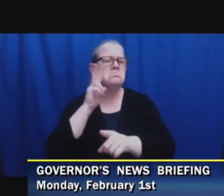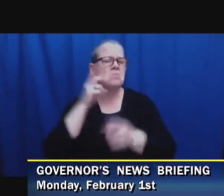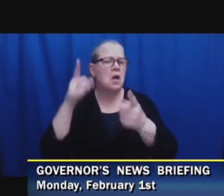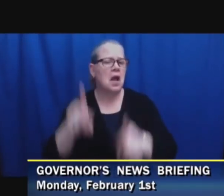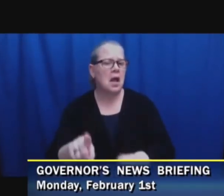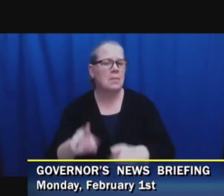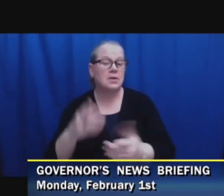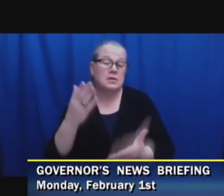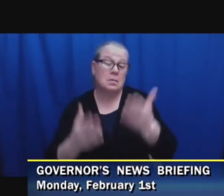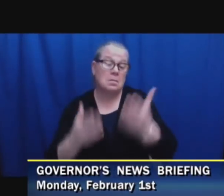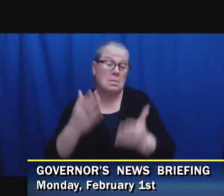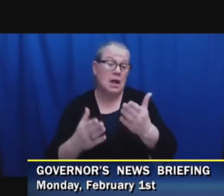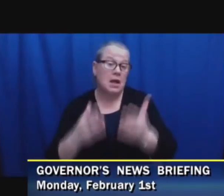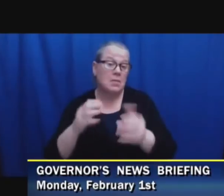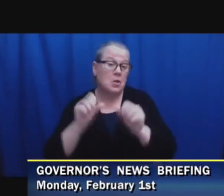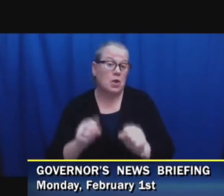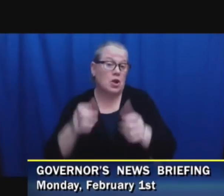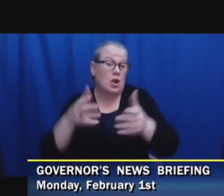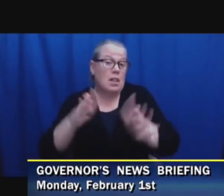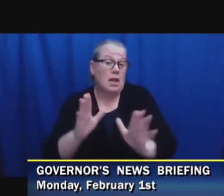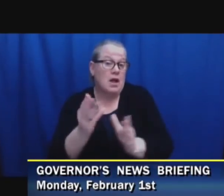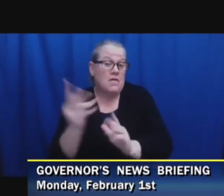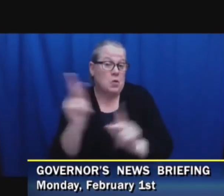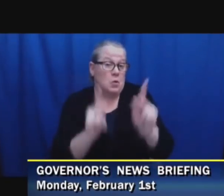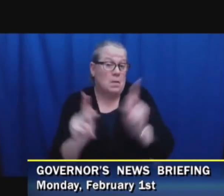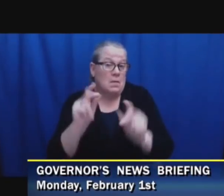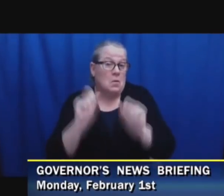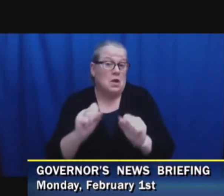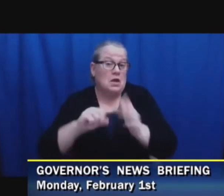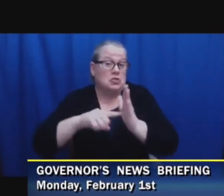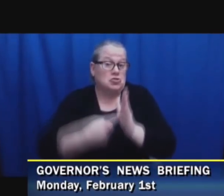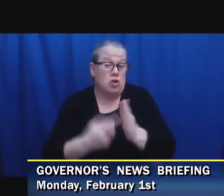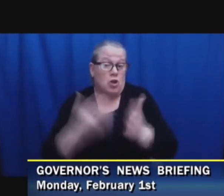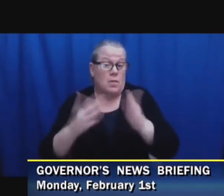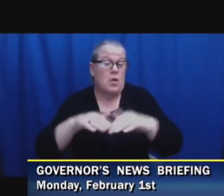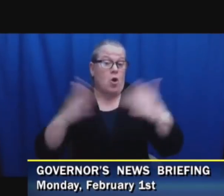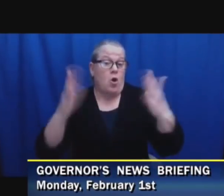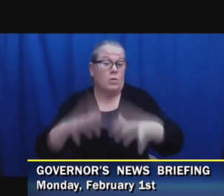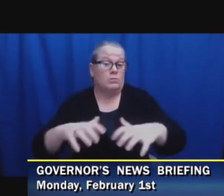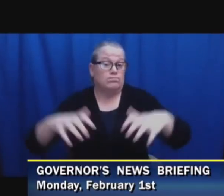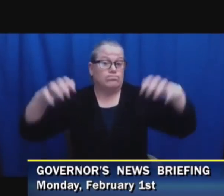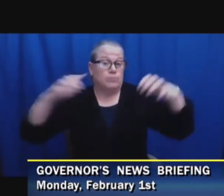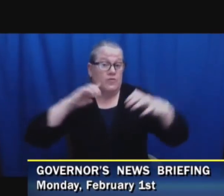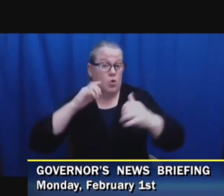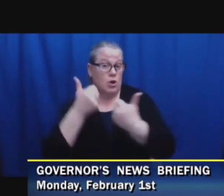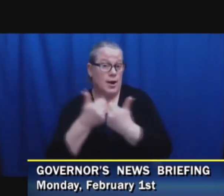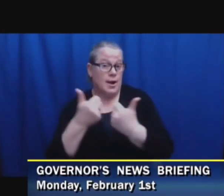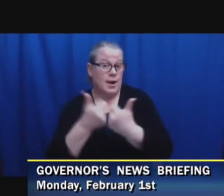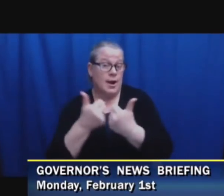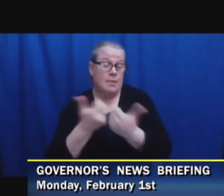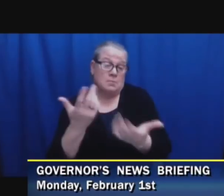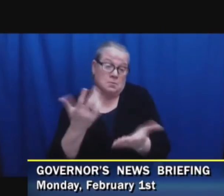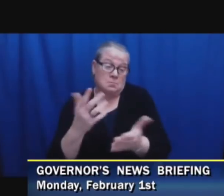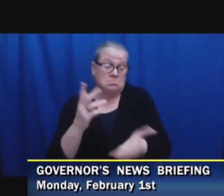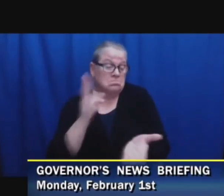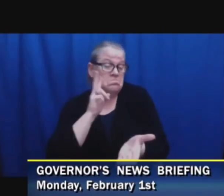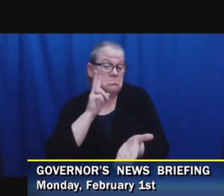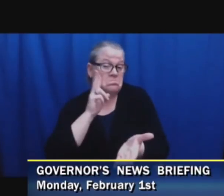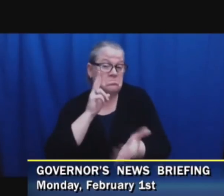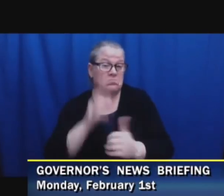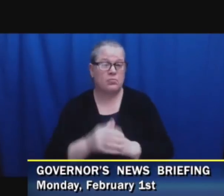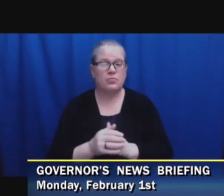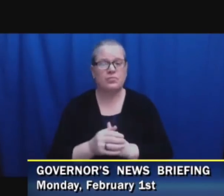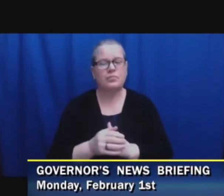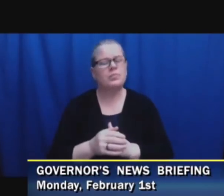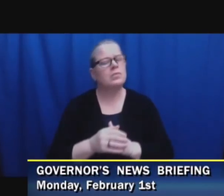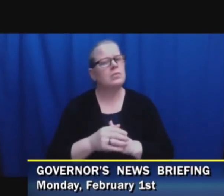in the stands and let a few folks watch some of the games. And lastly, for Dr. Vasquez, there was